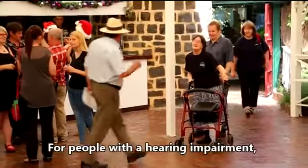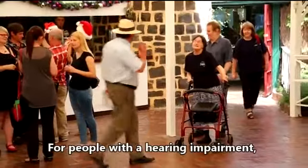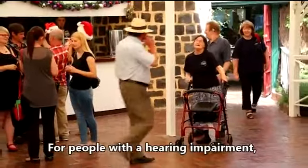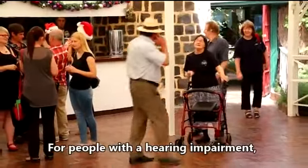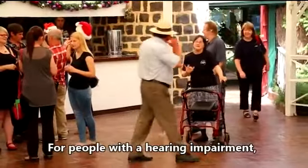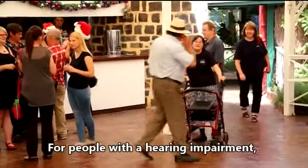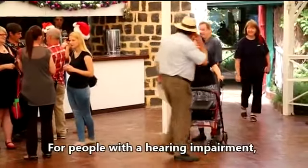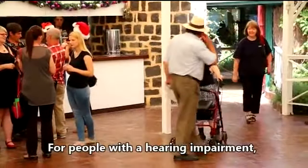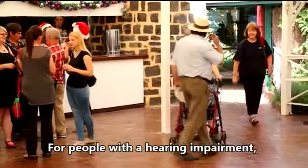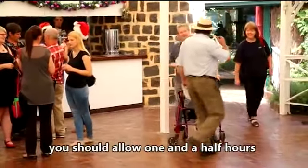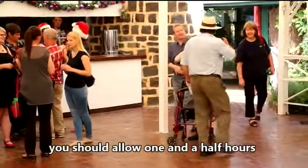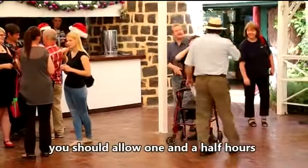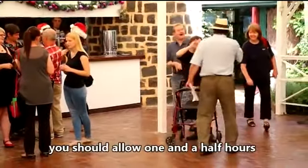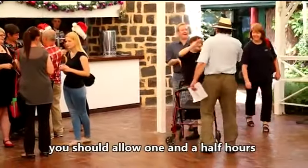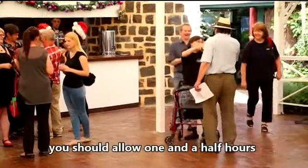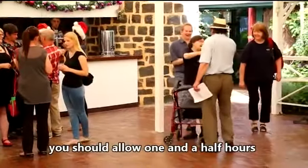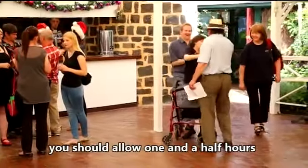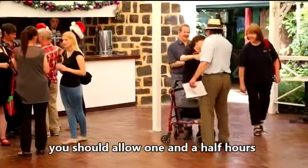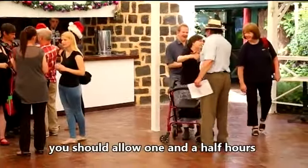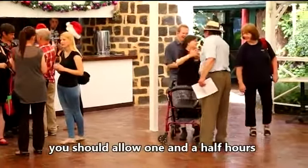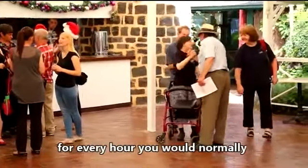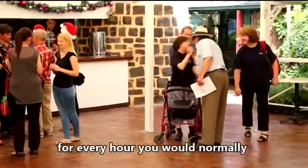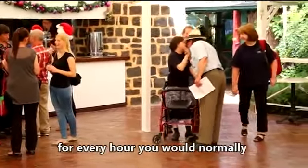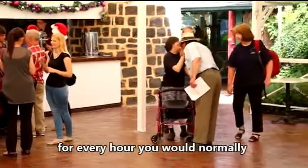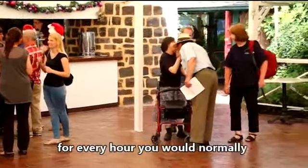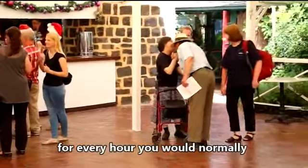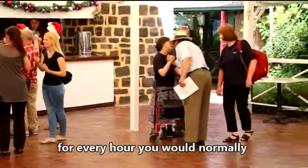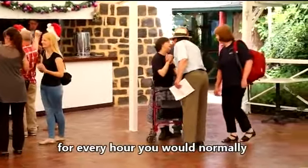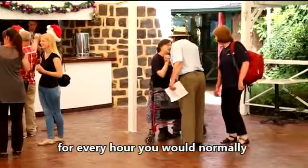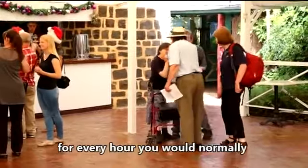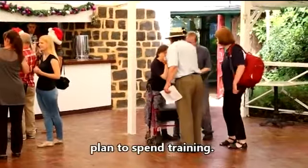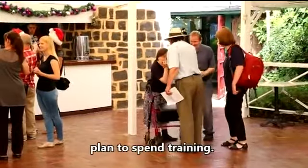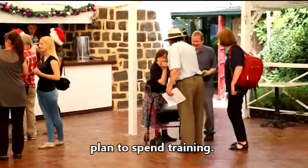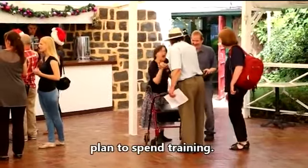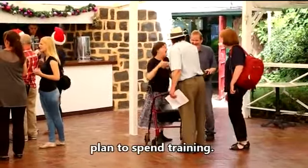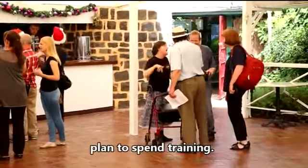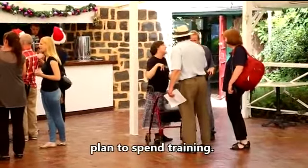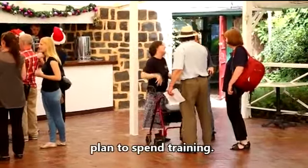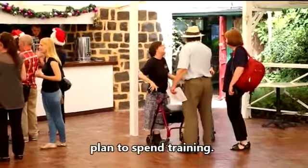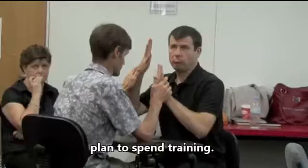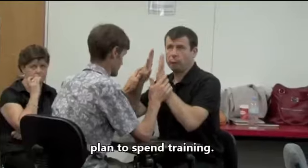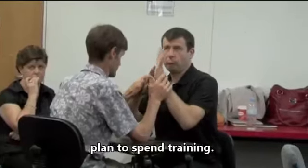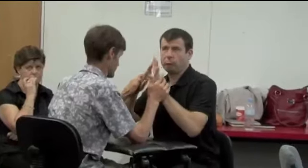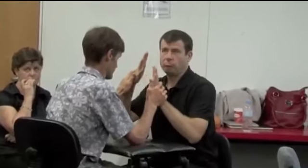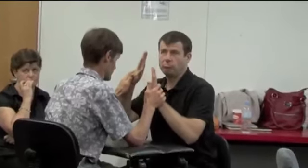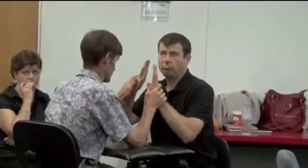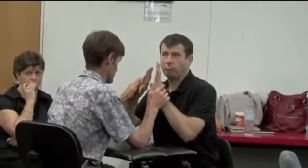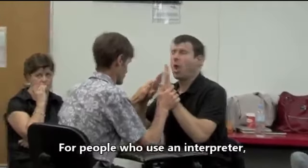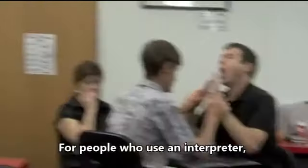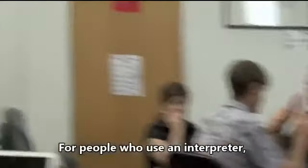hearing impairment, you should allow 1.5 hours for every hour you would normally plan to spend training. For people who